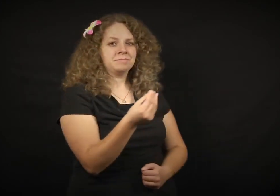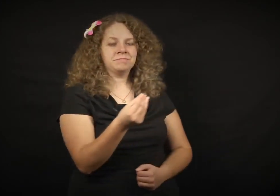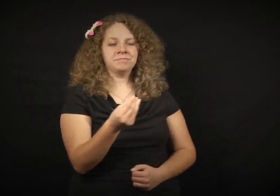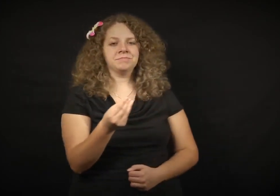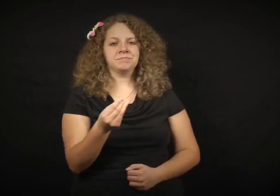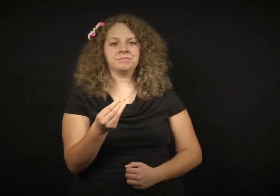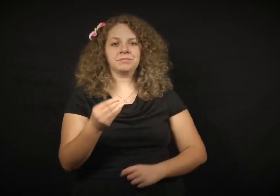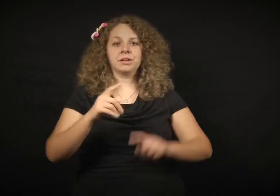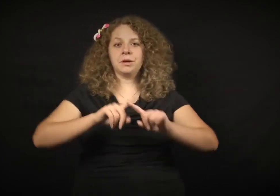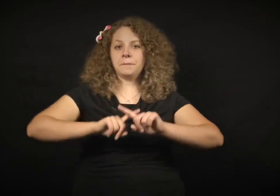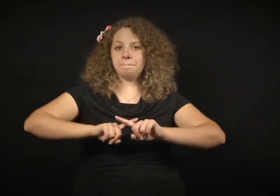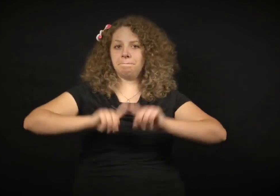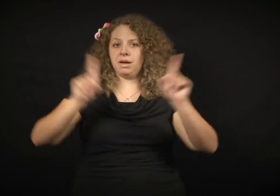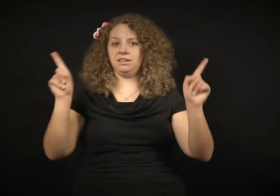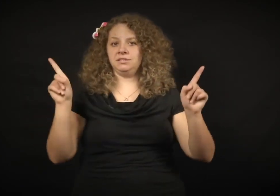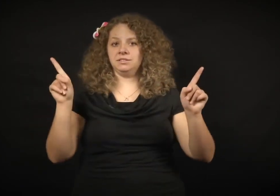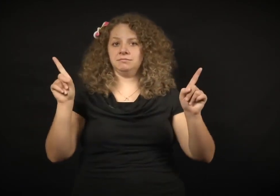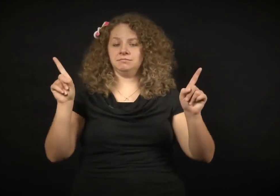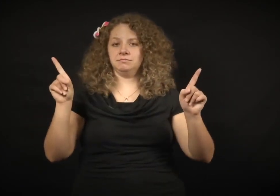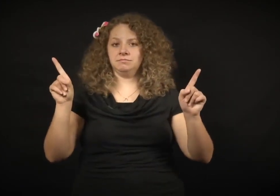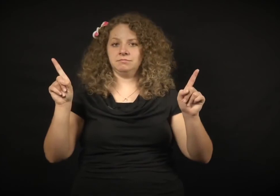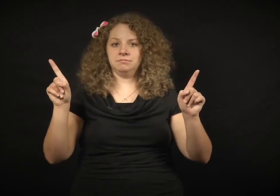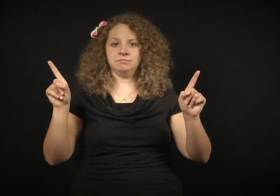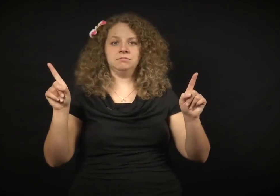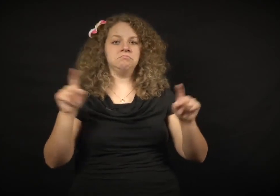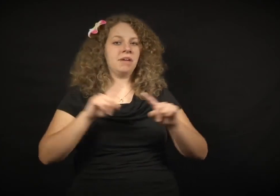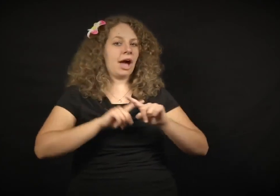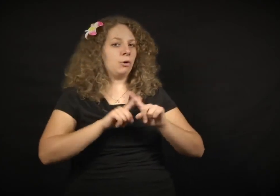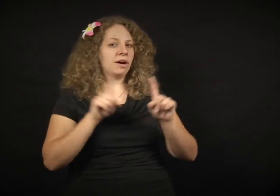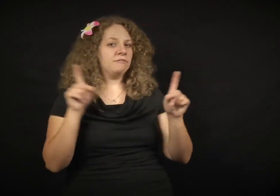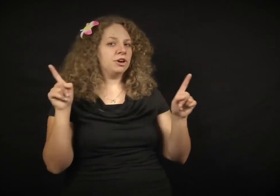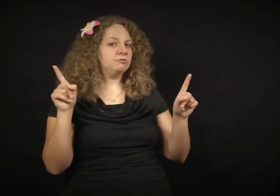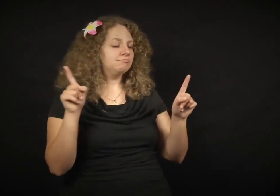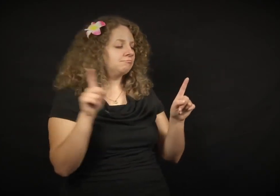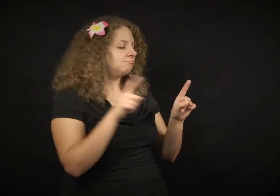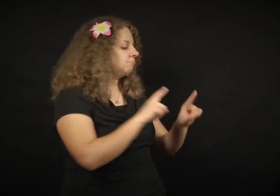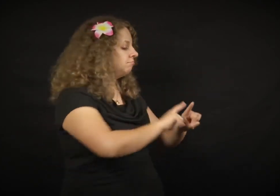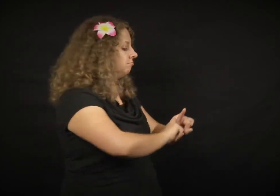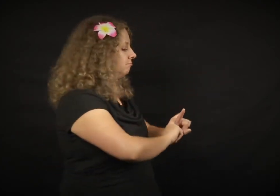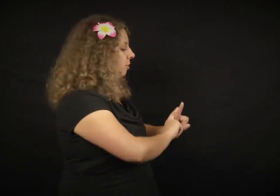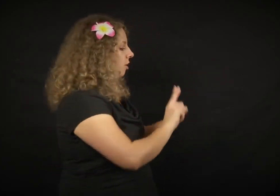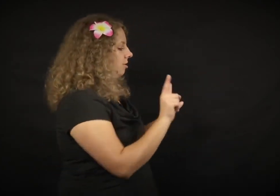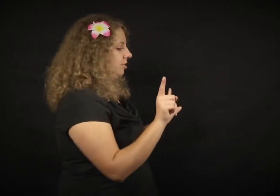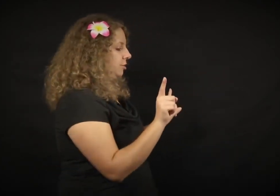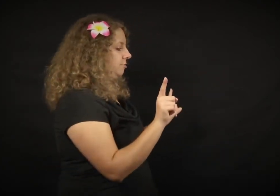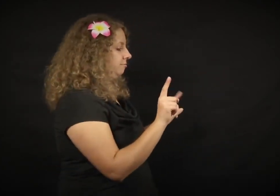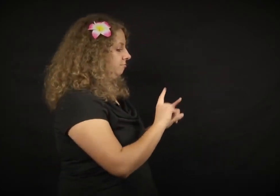But, however, although,